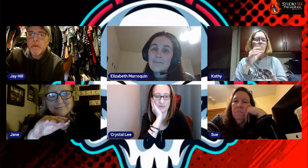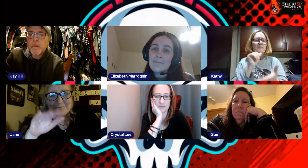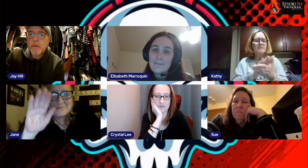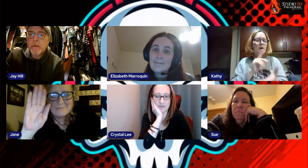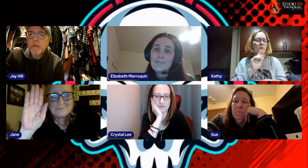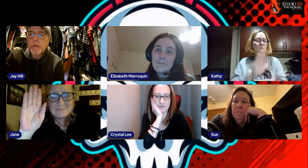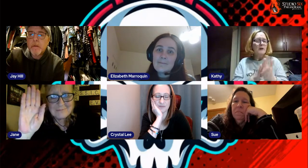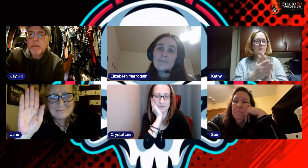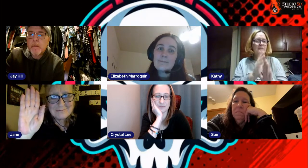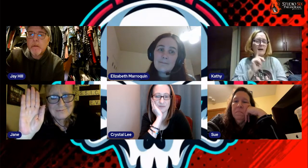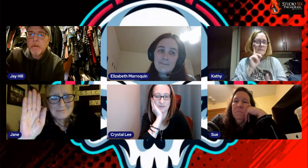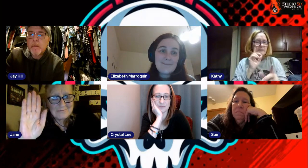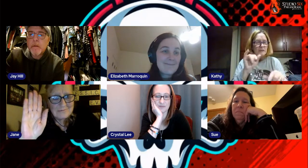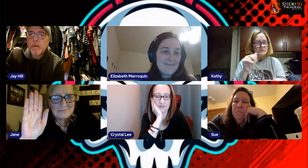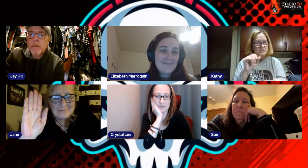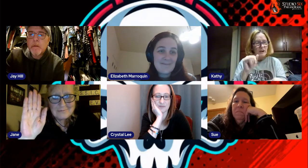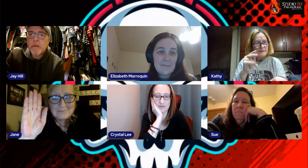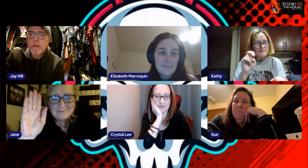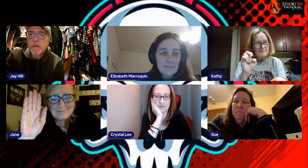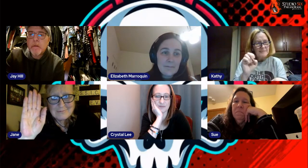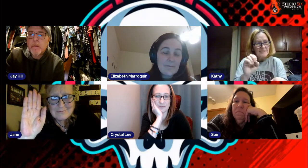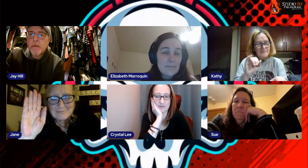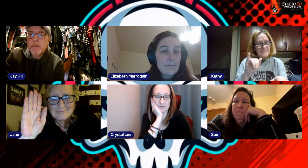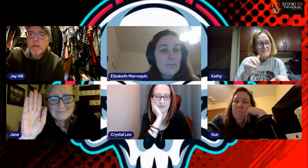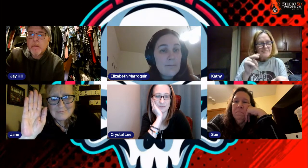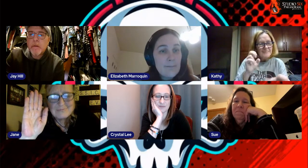A wife is going to be coming down.